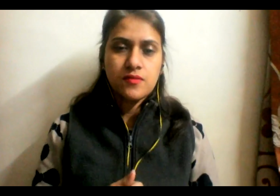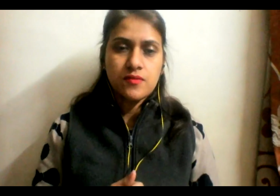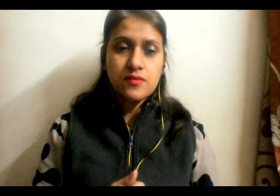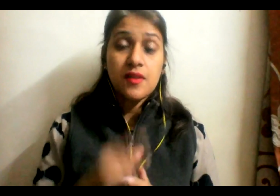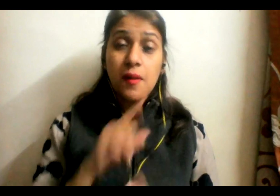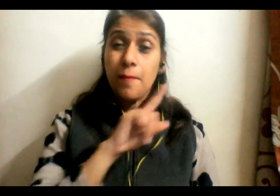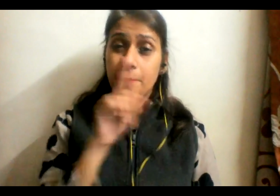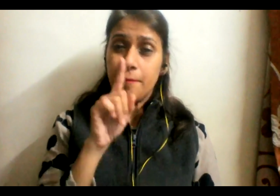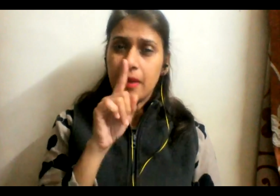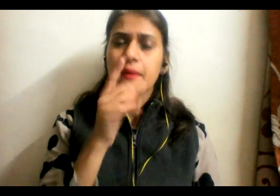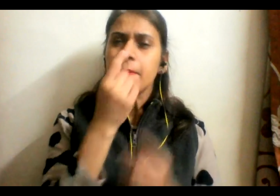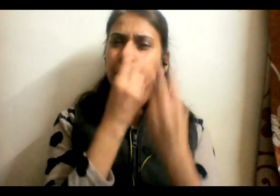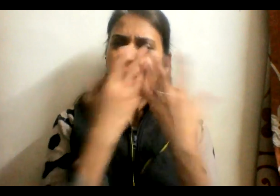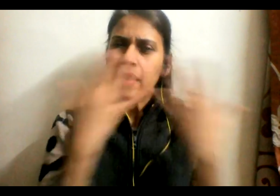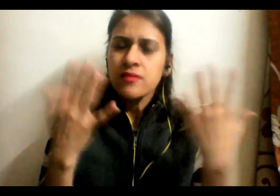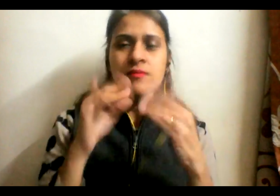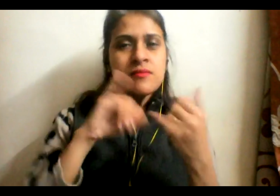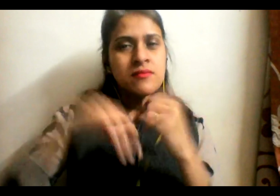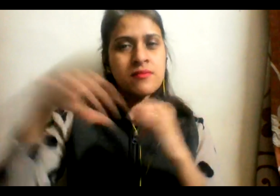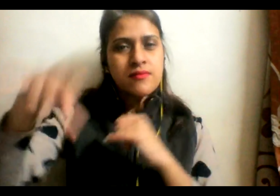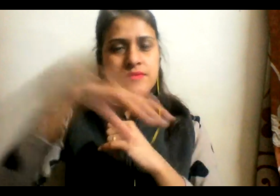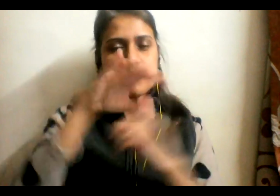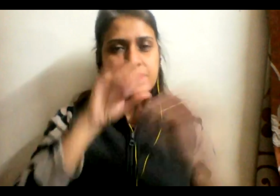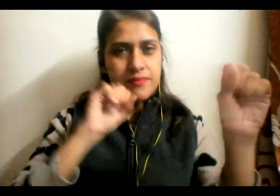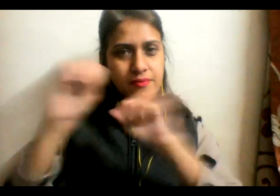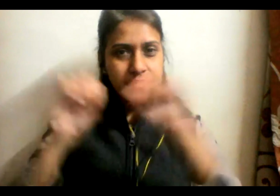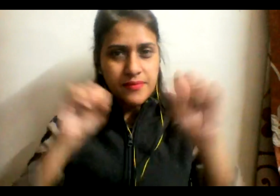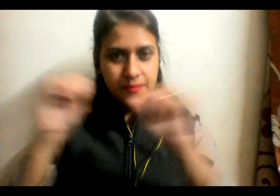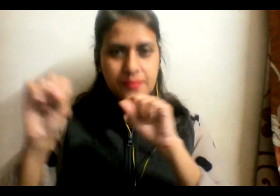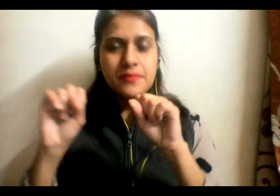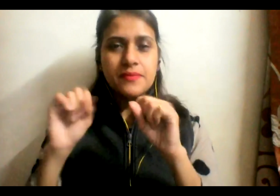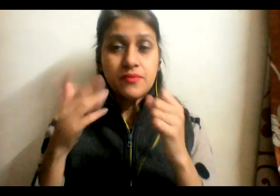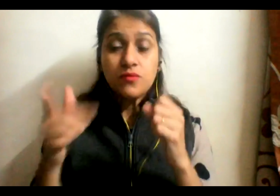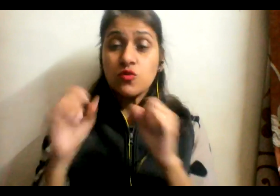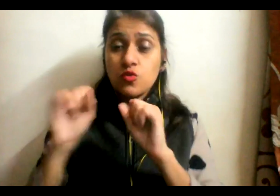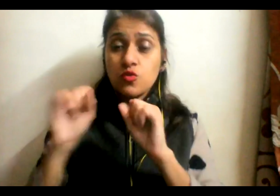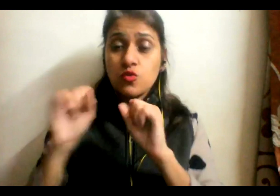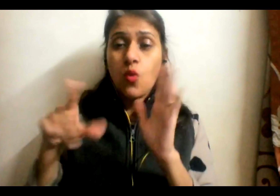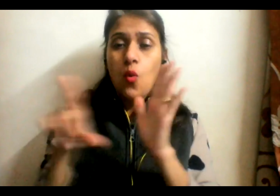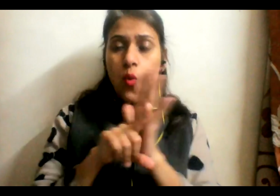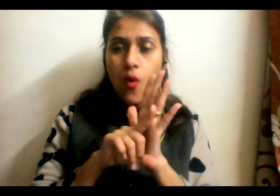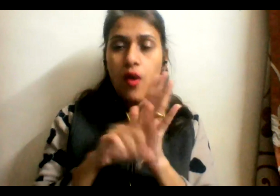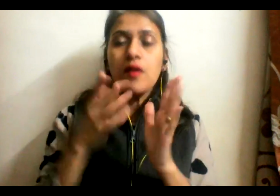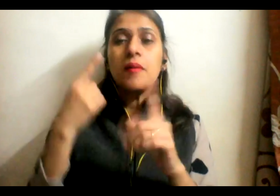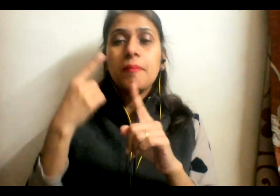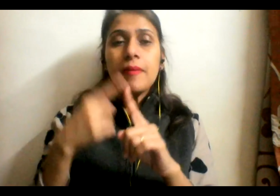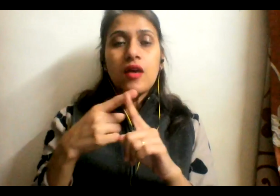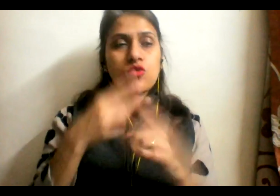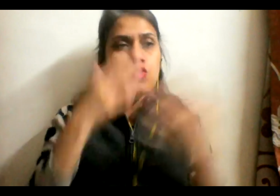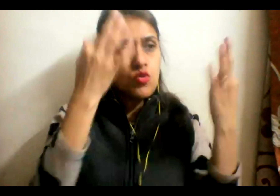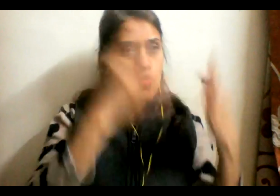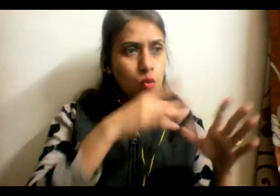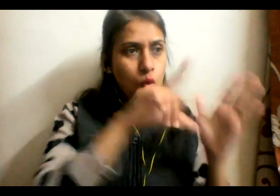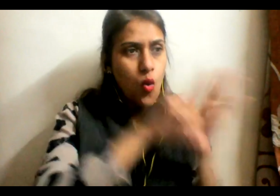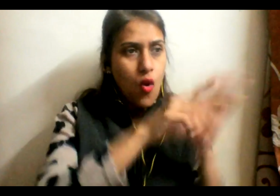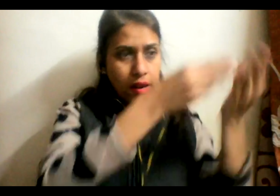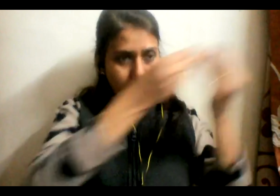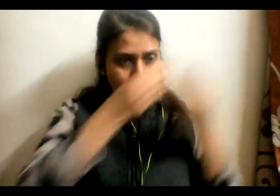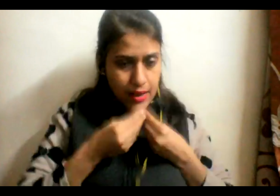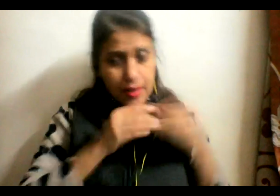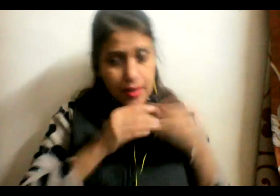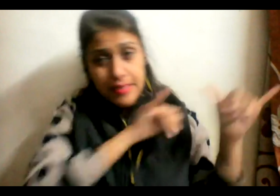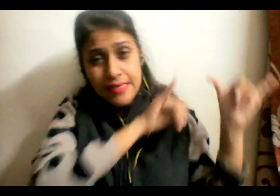states, see, what happens is how these states implement that law. Either they adopt the same law into their